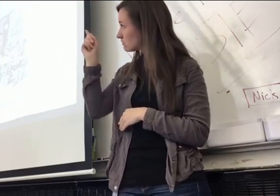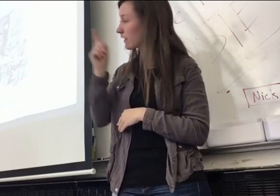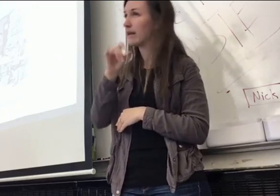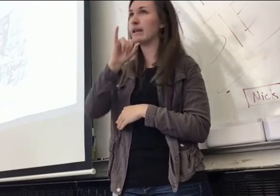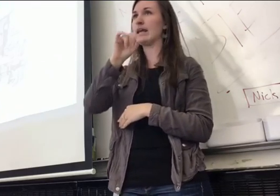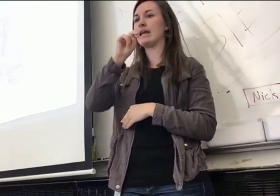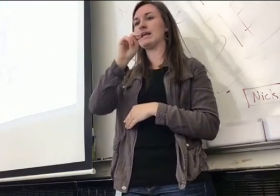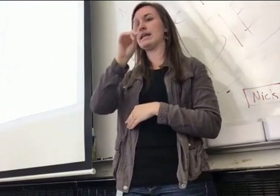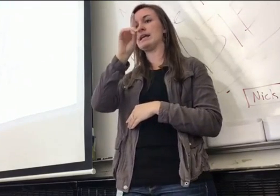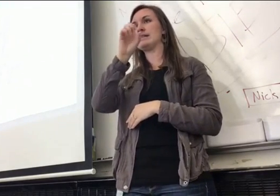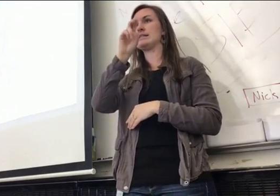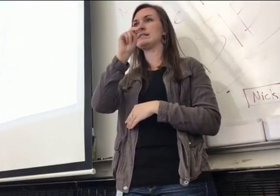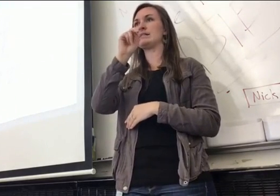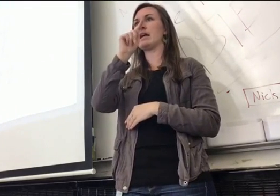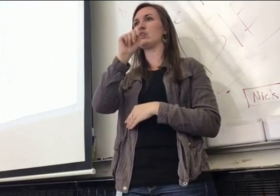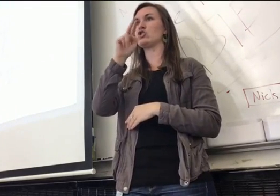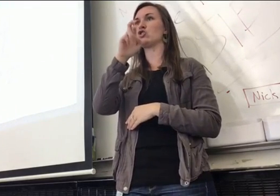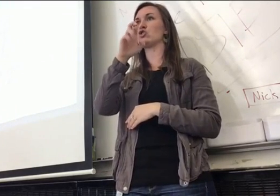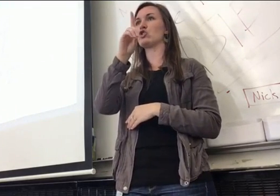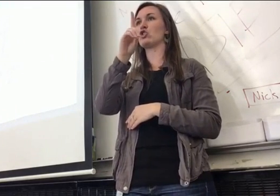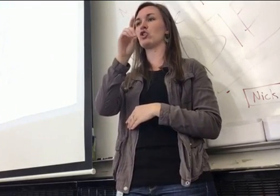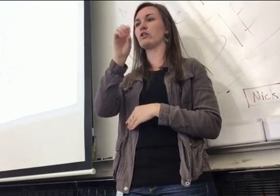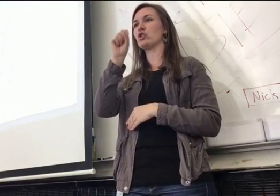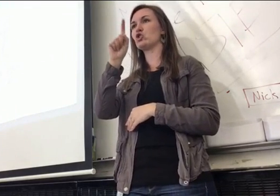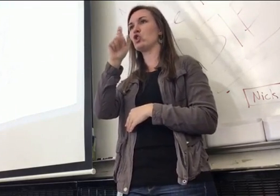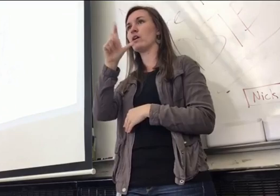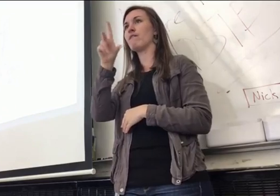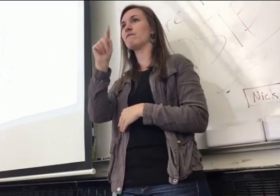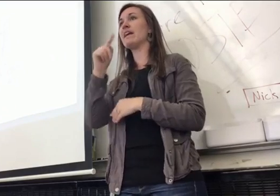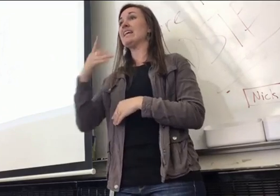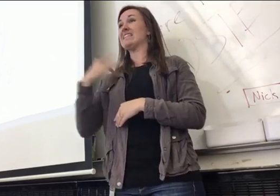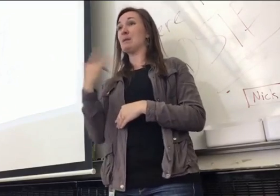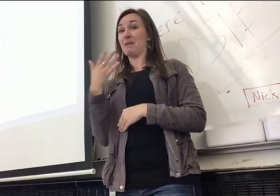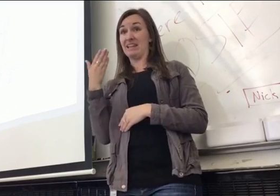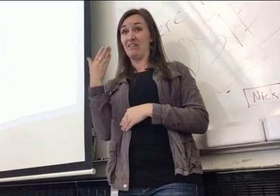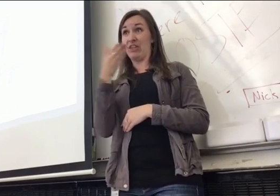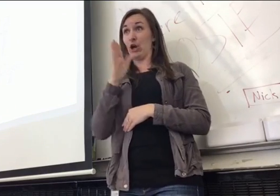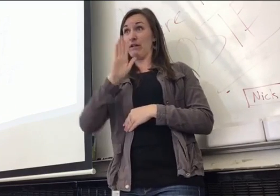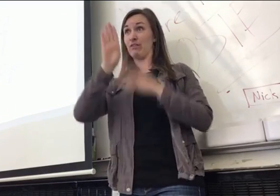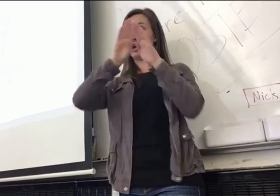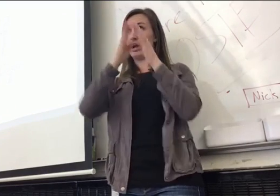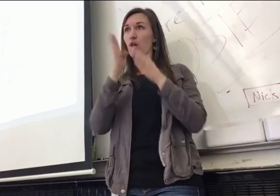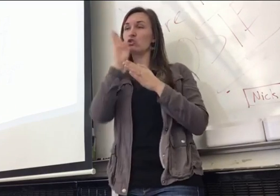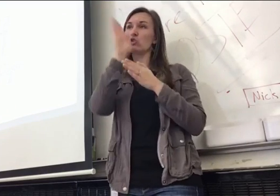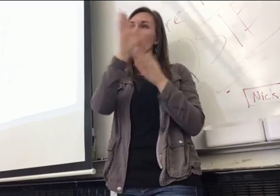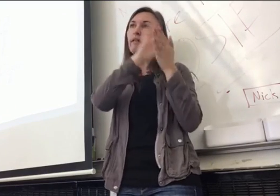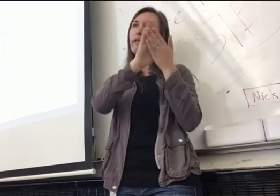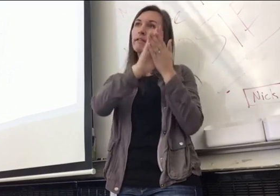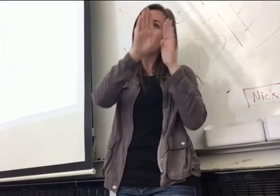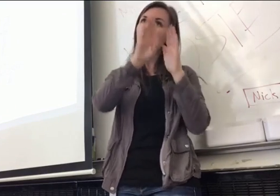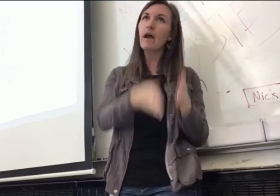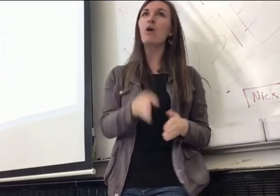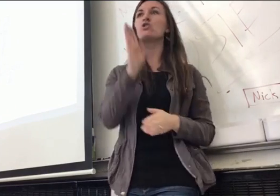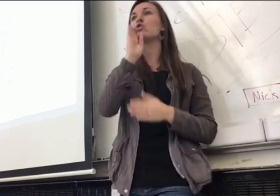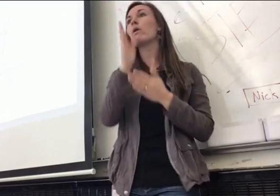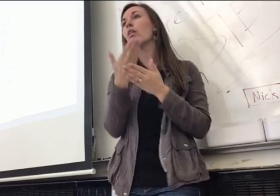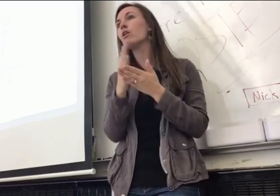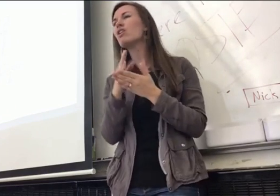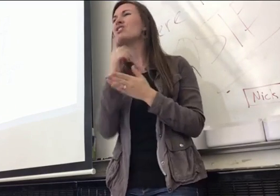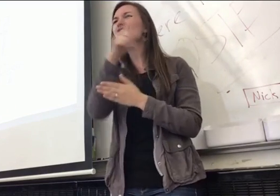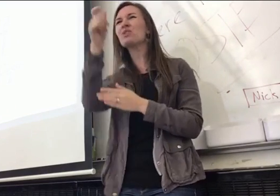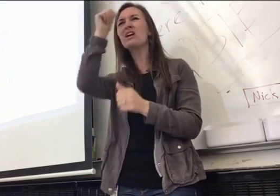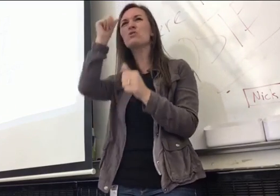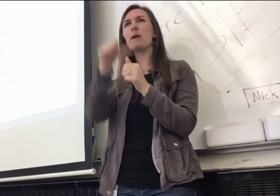you were in the north, typically a servant in that house. You did the housework, the cooking. Do you guys remember when we did that